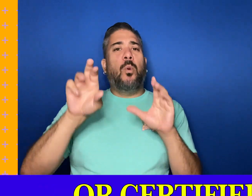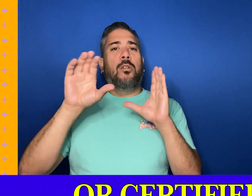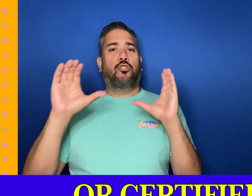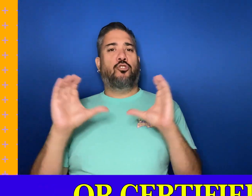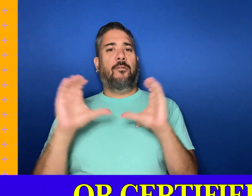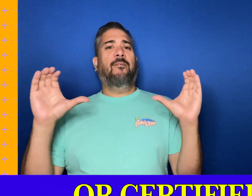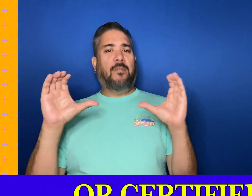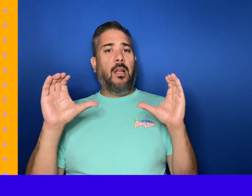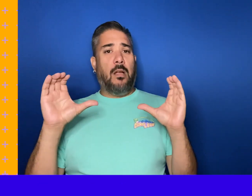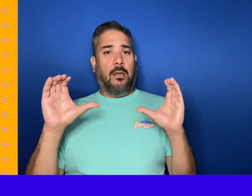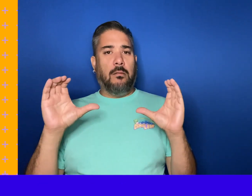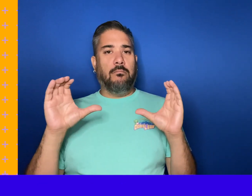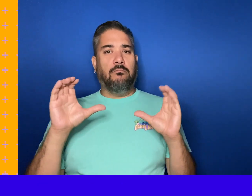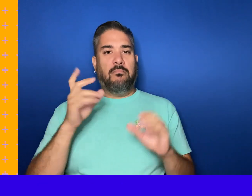certified.